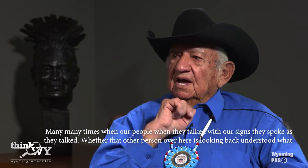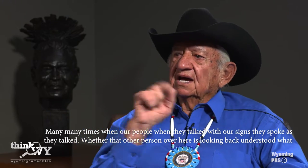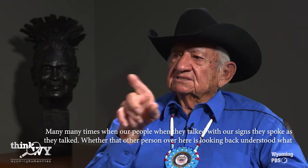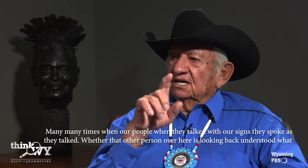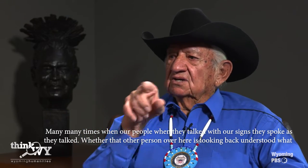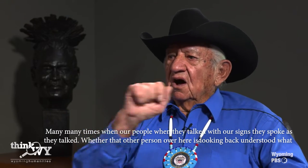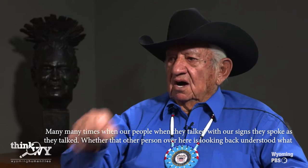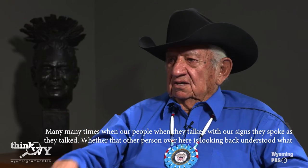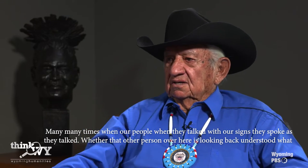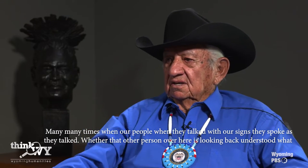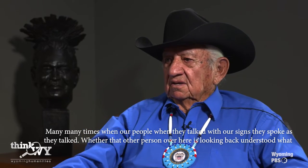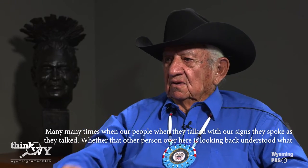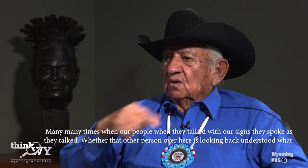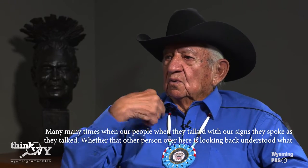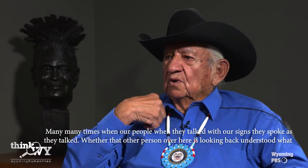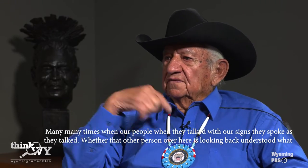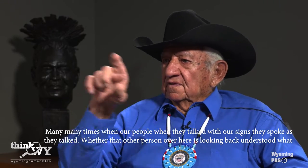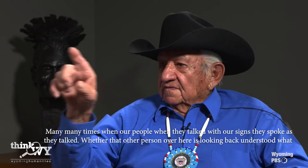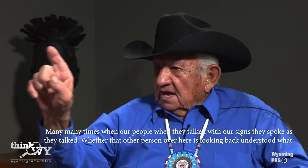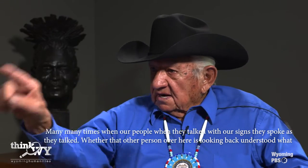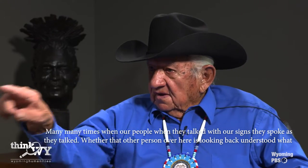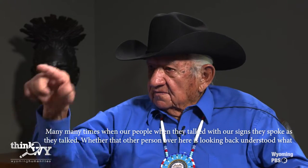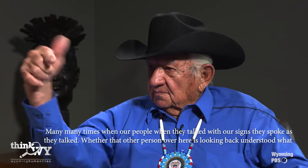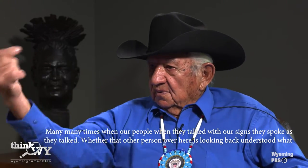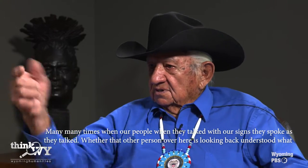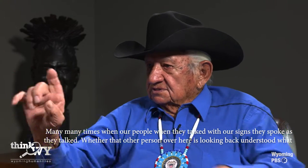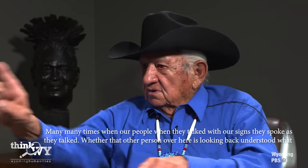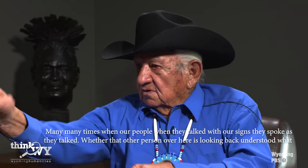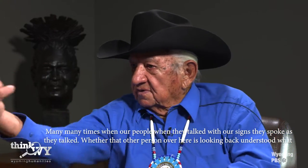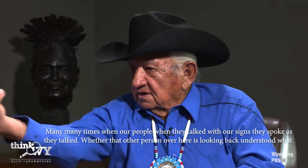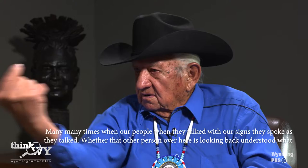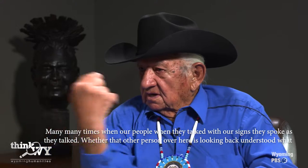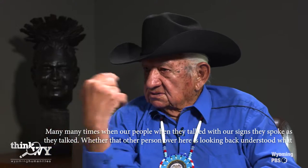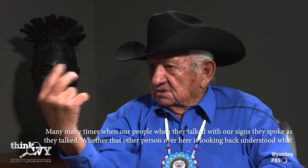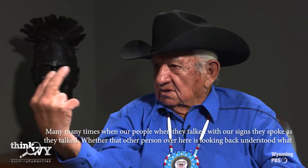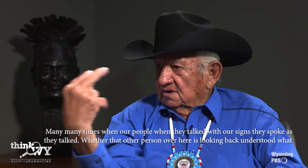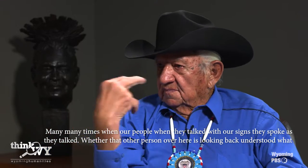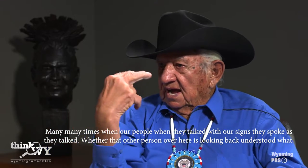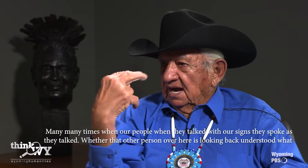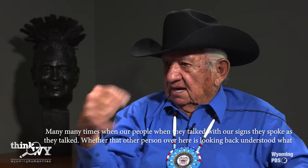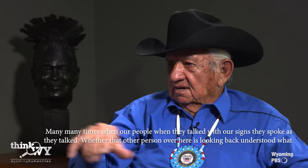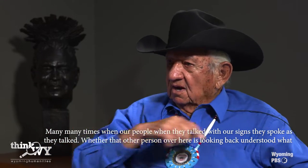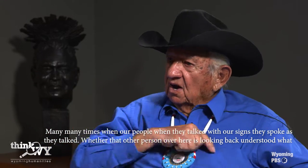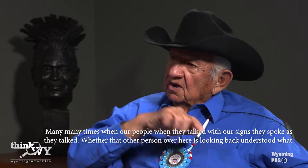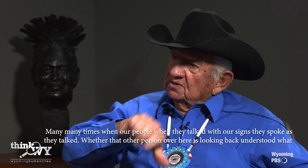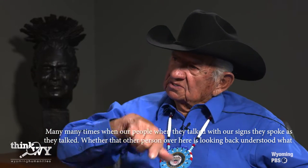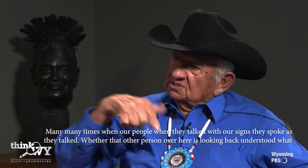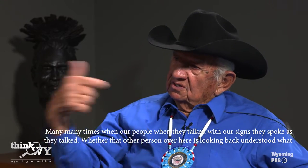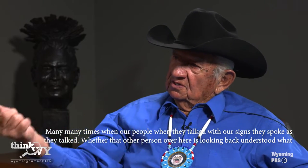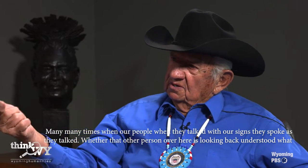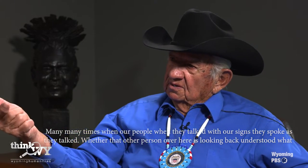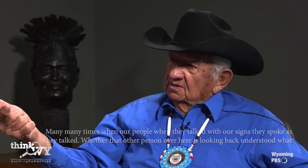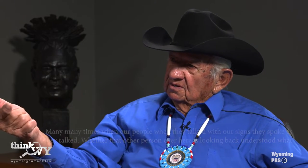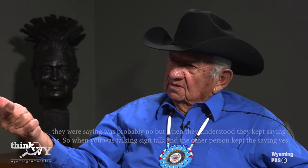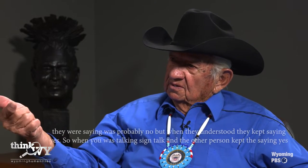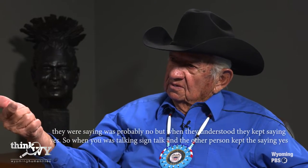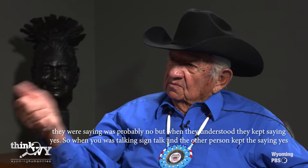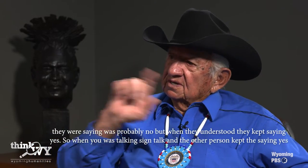as they talked. Whether that other person over here is looking back understood what they